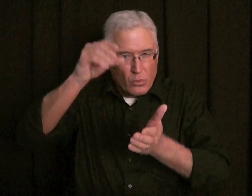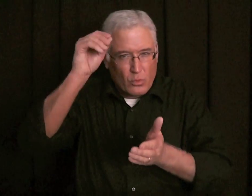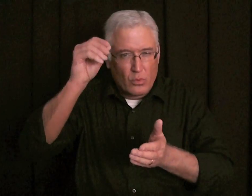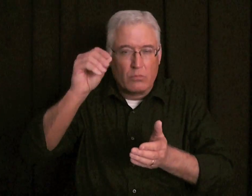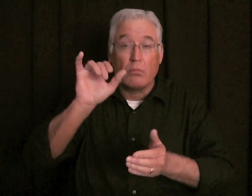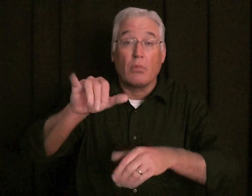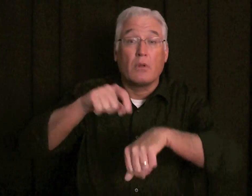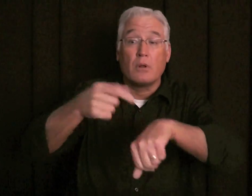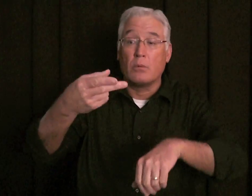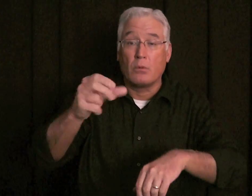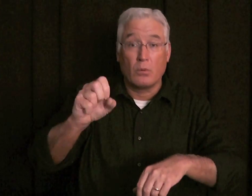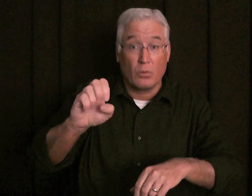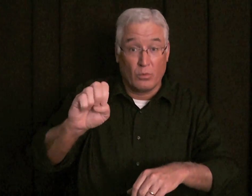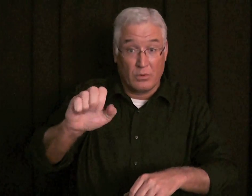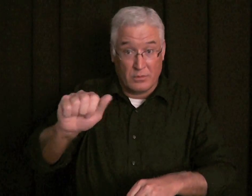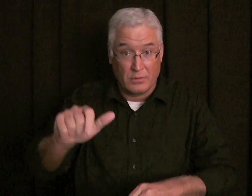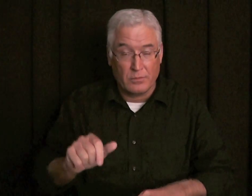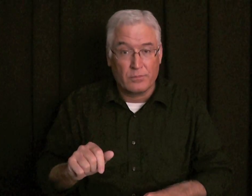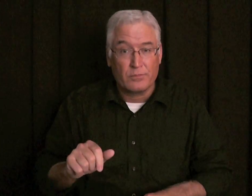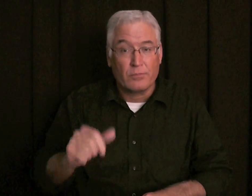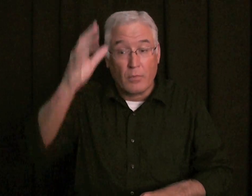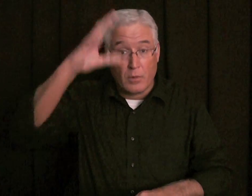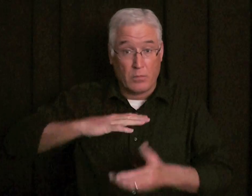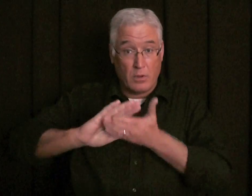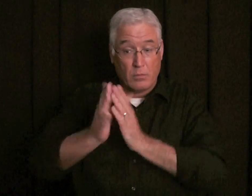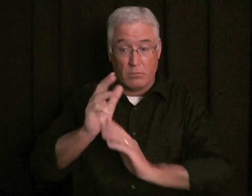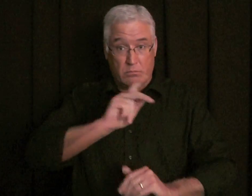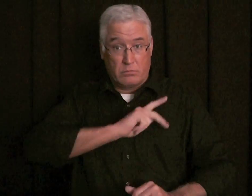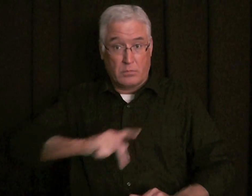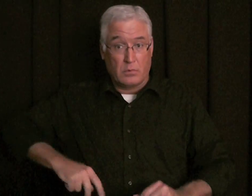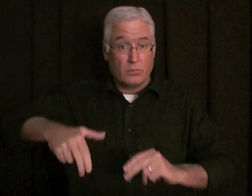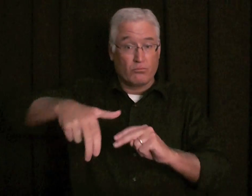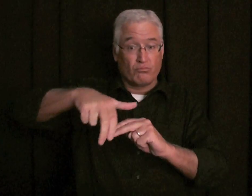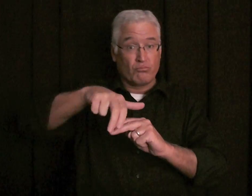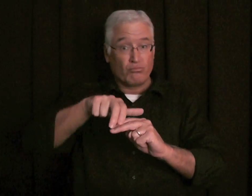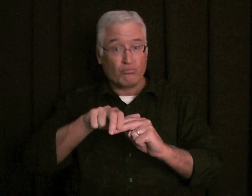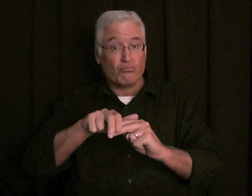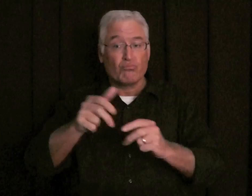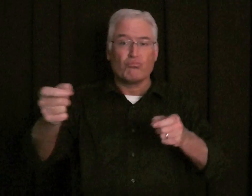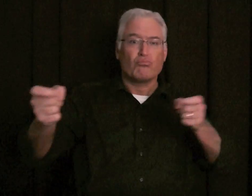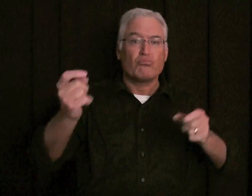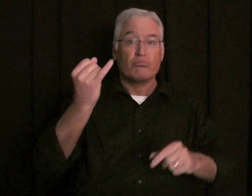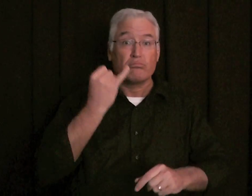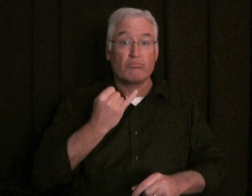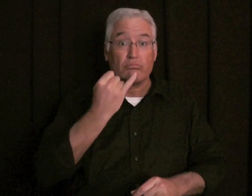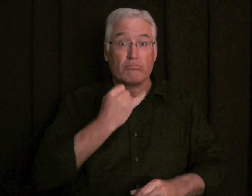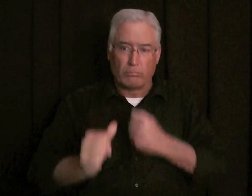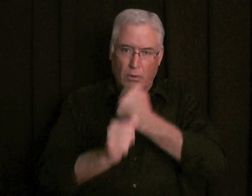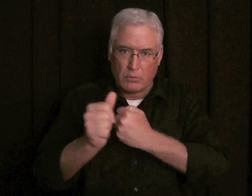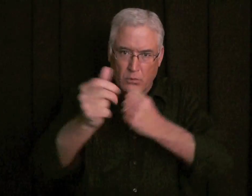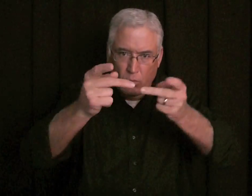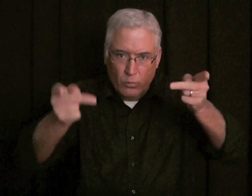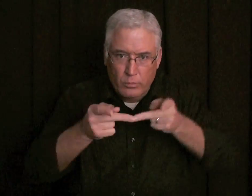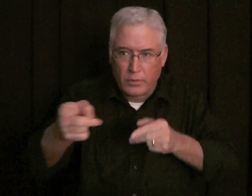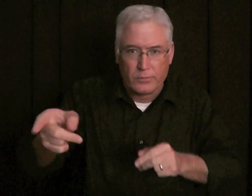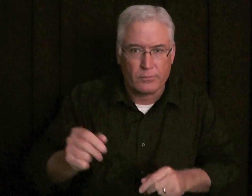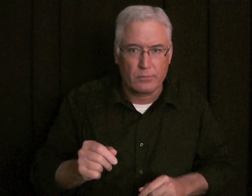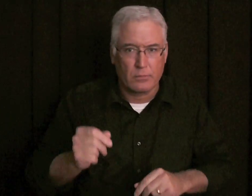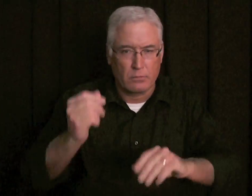We also previously learned that during the time of Hosea, that the sitting kings who were reigning at the time